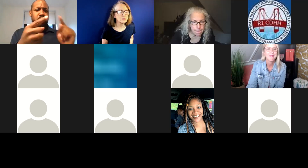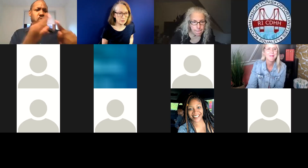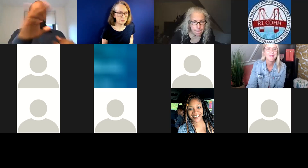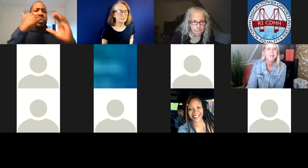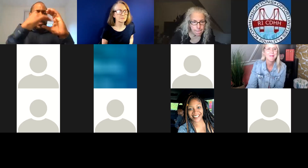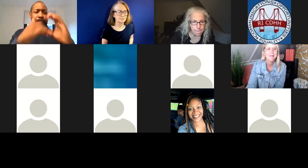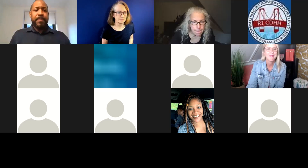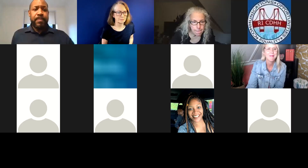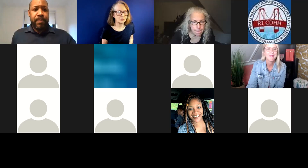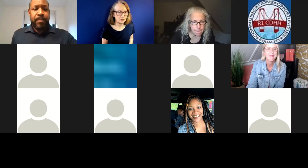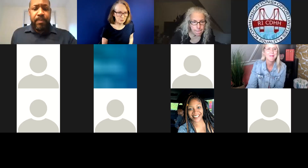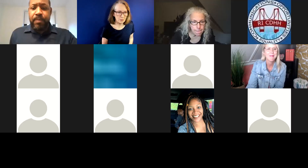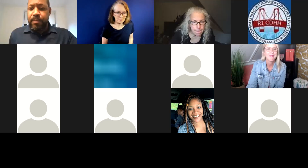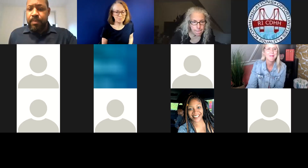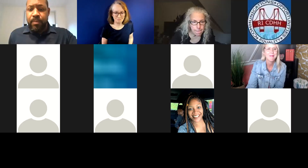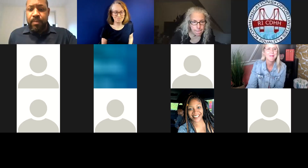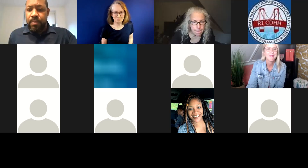directly to your email.